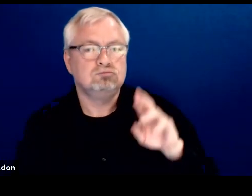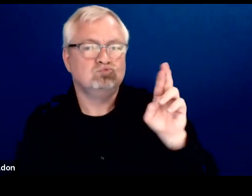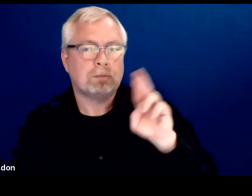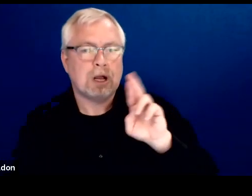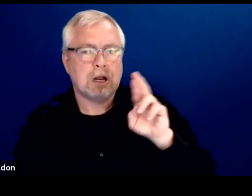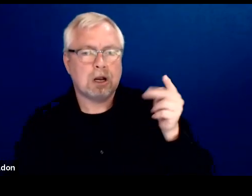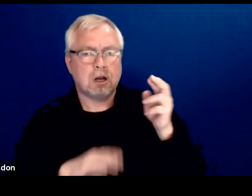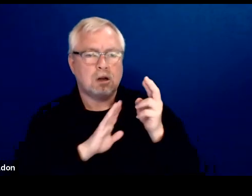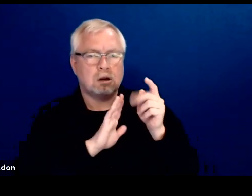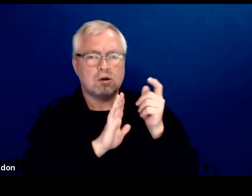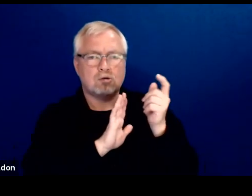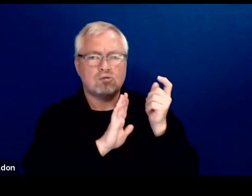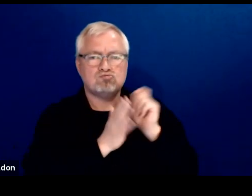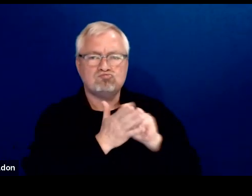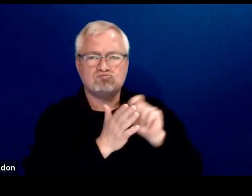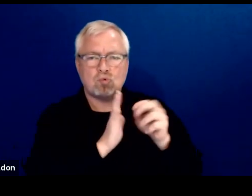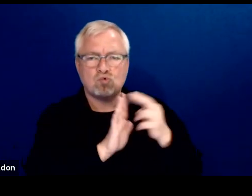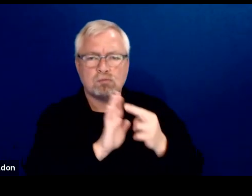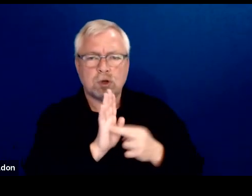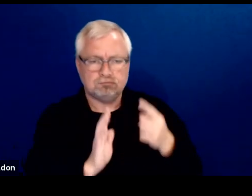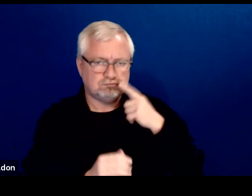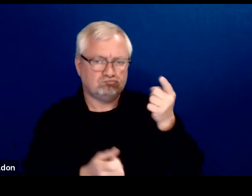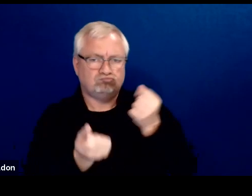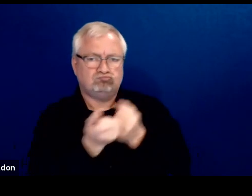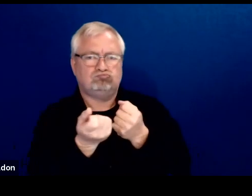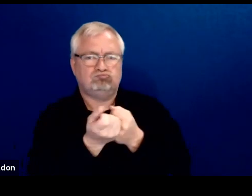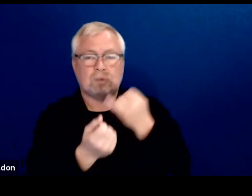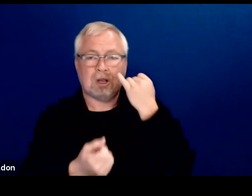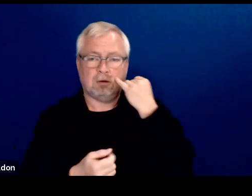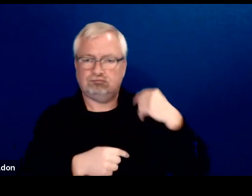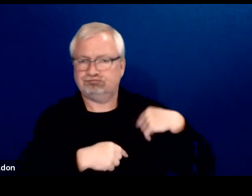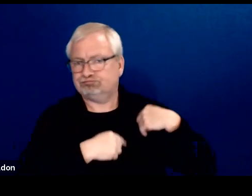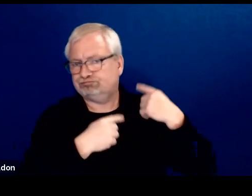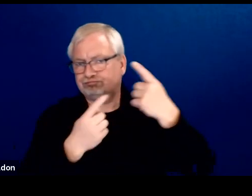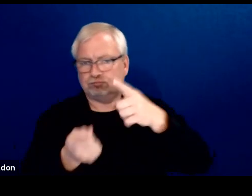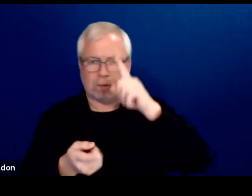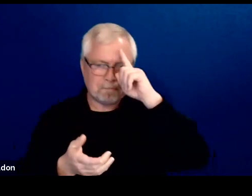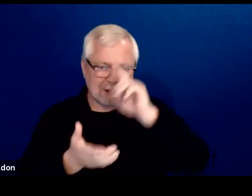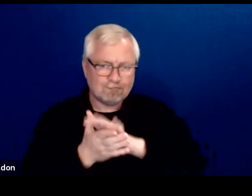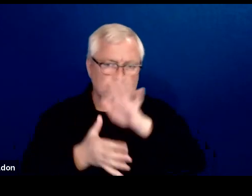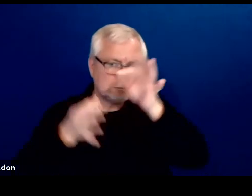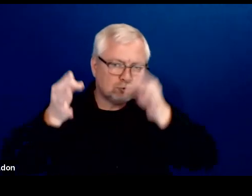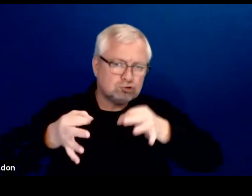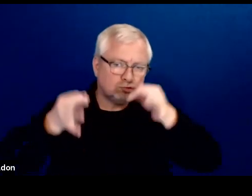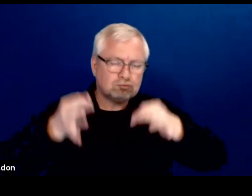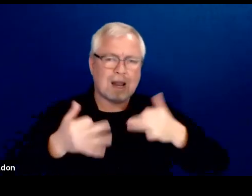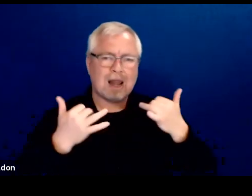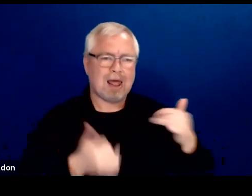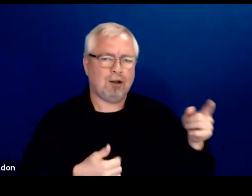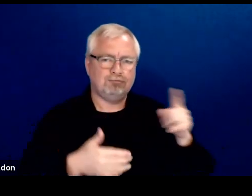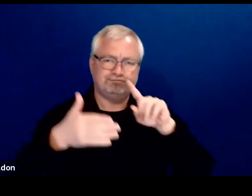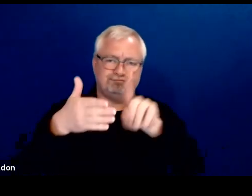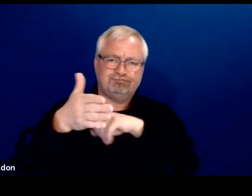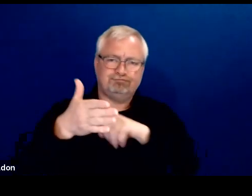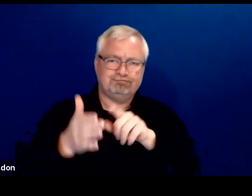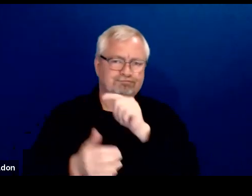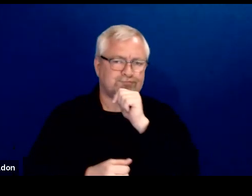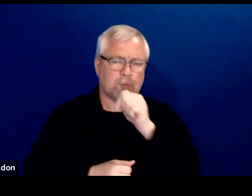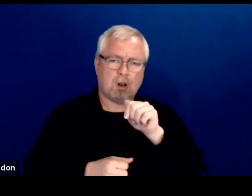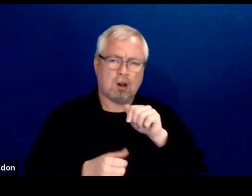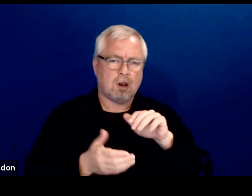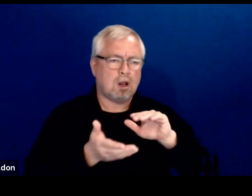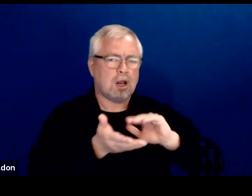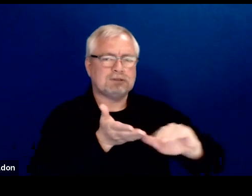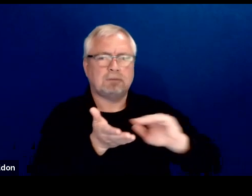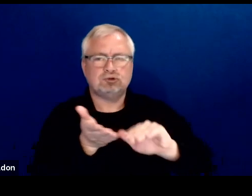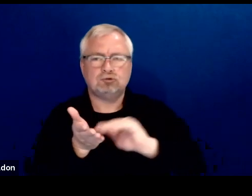very supportive to you up until this point and believes your decision today was a mistake, not to create more exemptions, especially for outdoor workers,